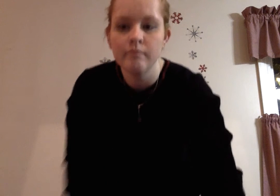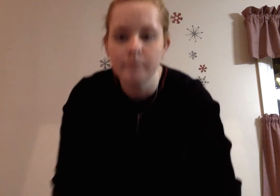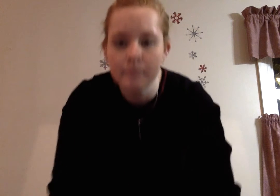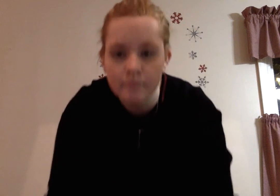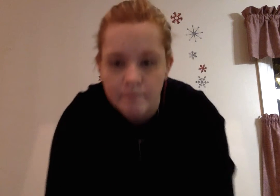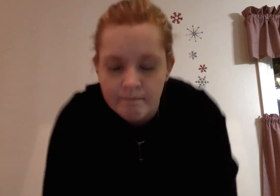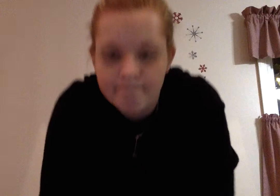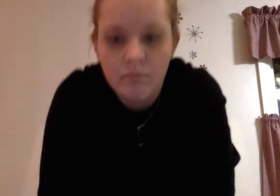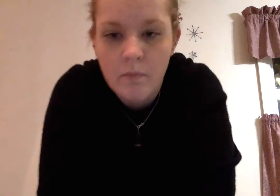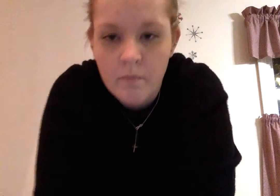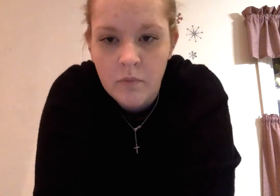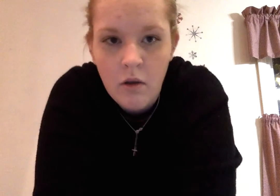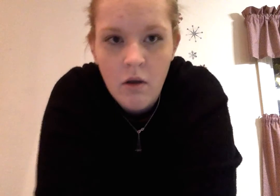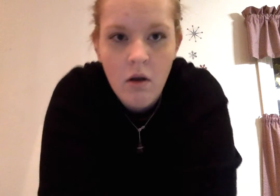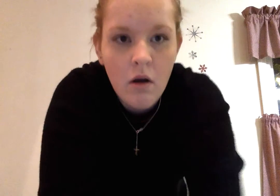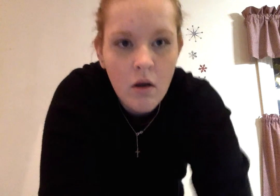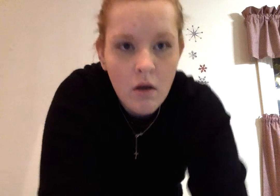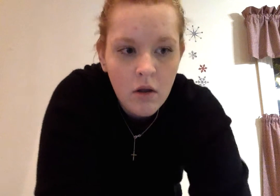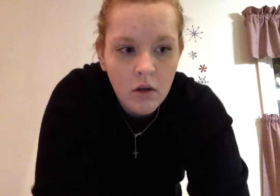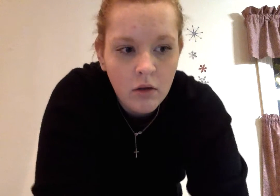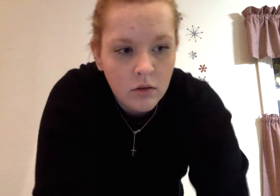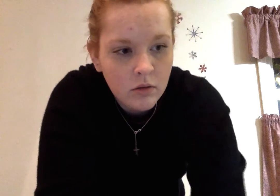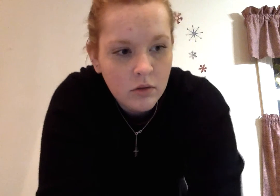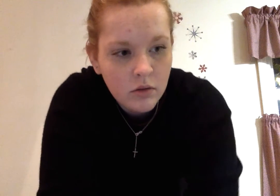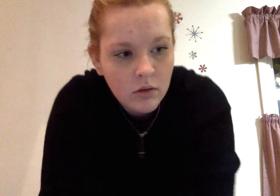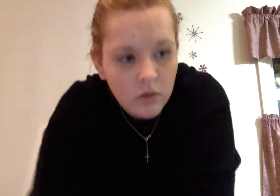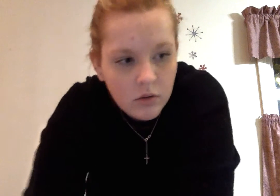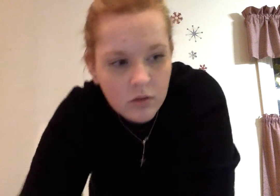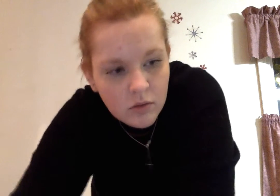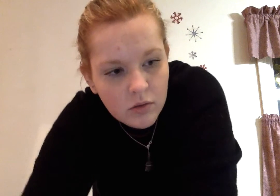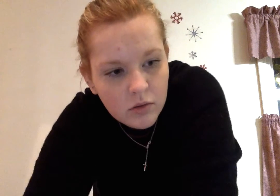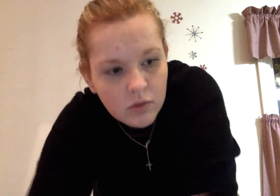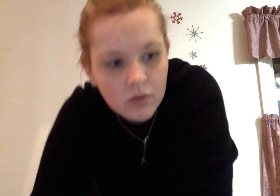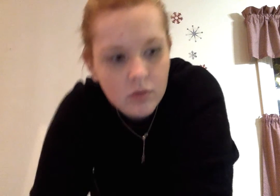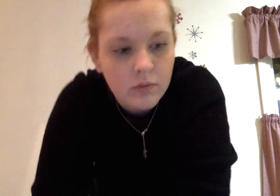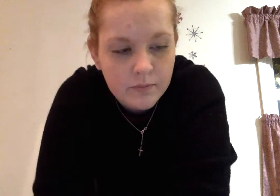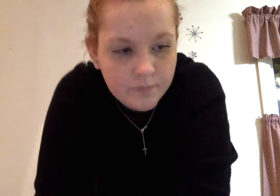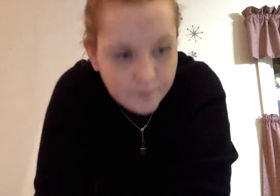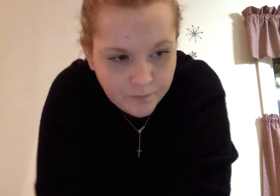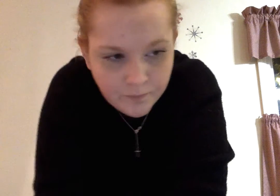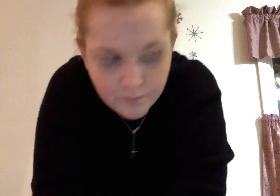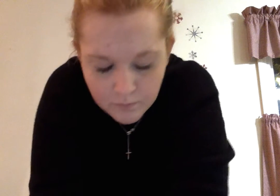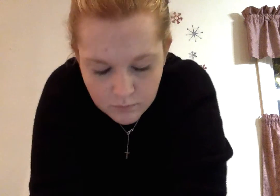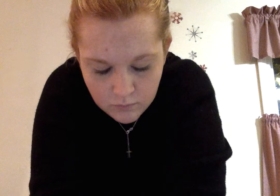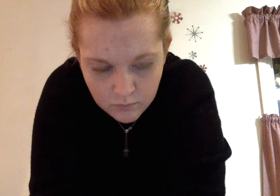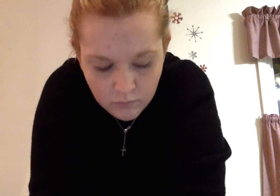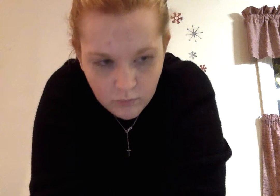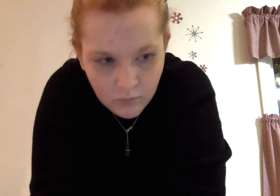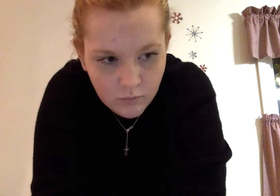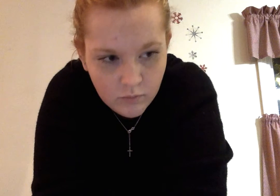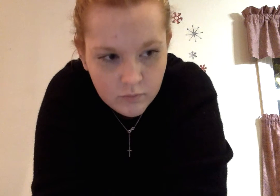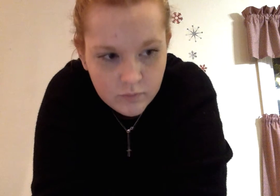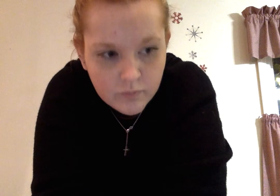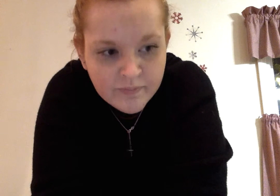Okay? In an everyday situation, the participants take turns. Or at least, one